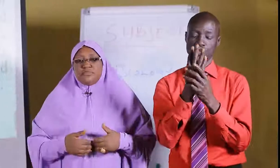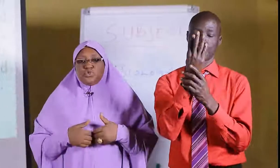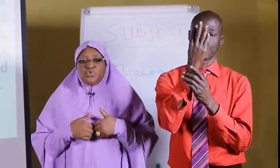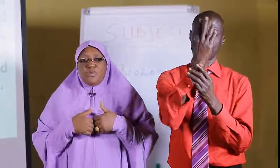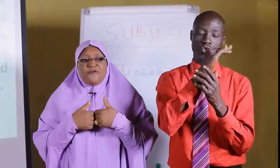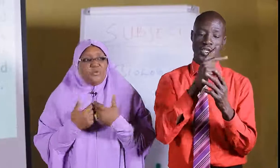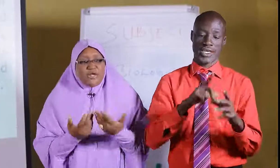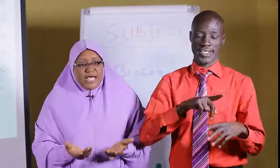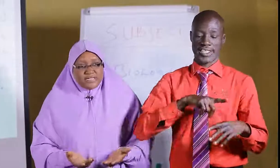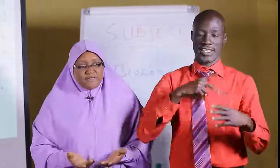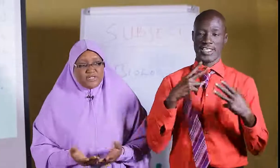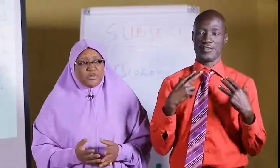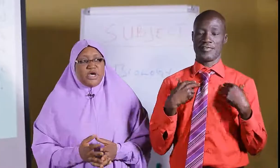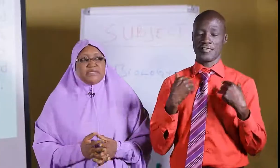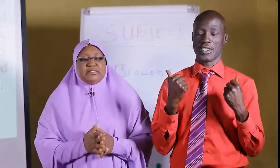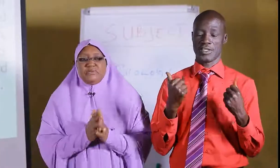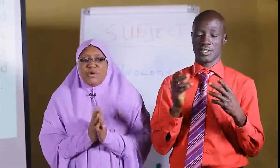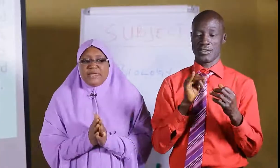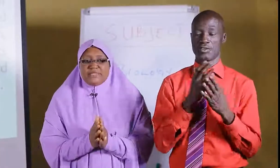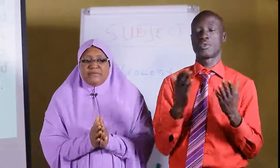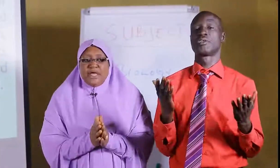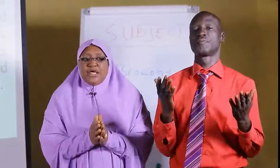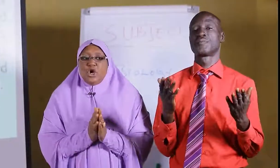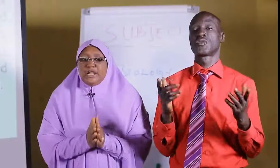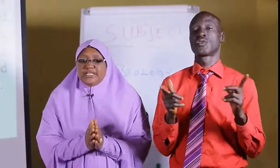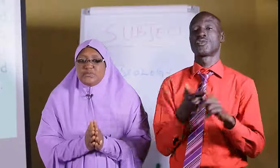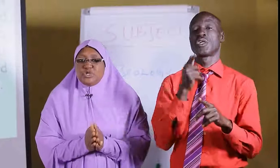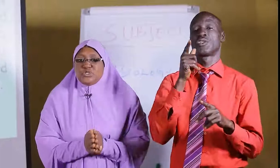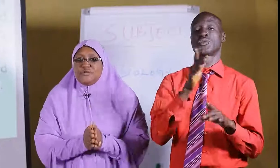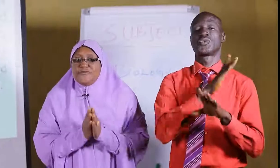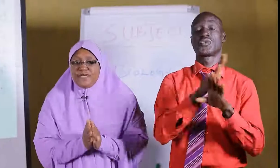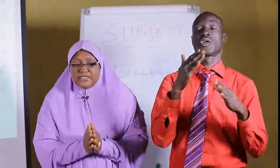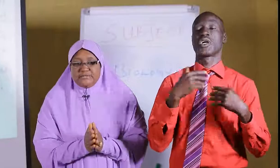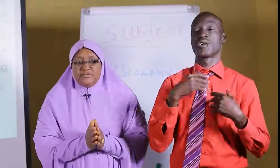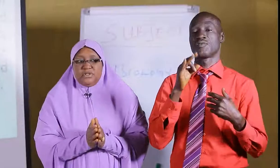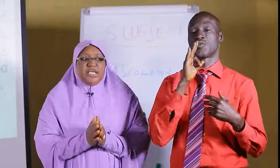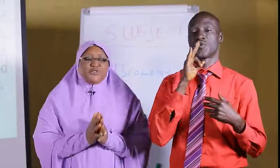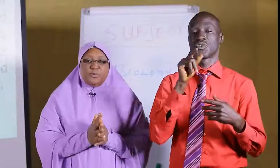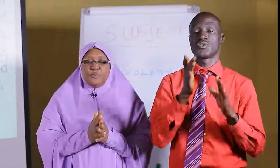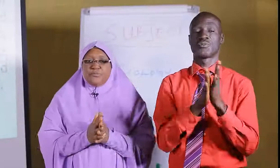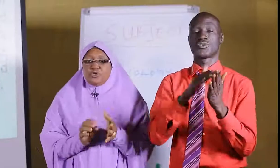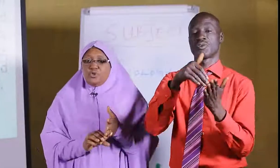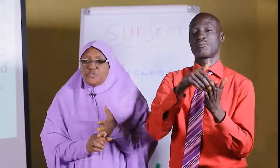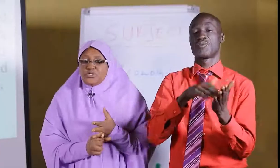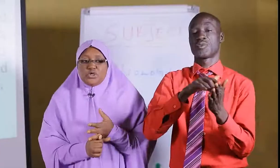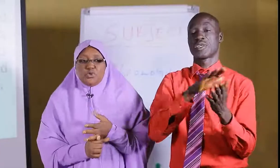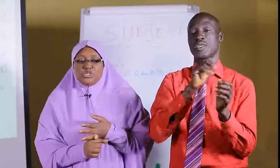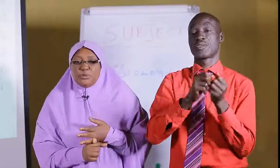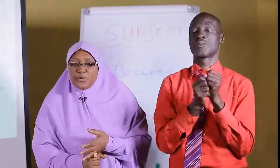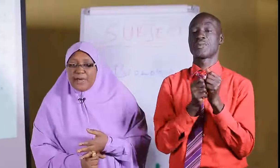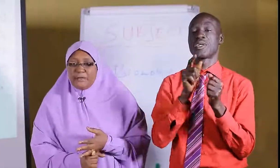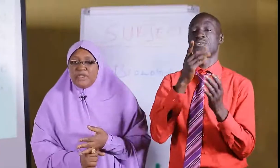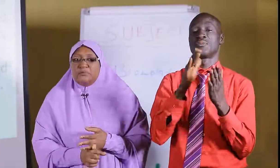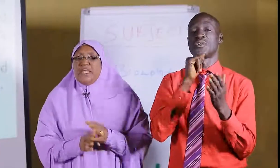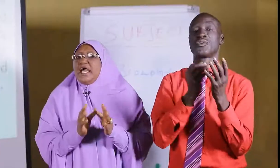and to perform other activities, because the moment an organism does not feed, there is problem. The growth is not going to